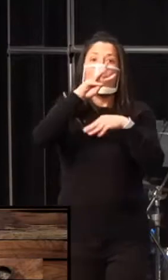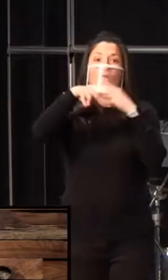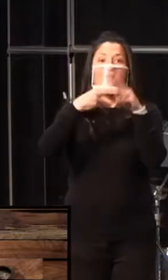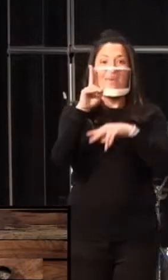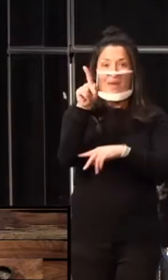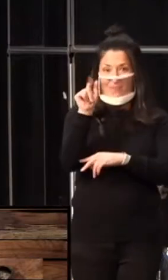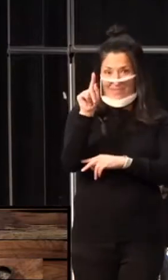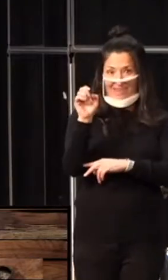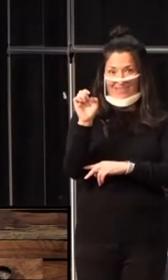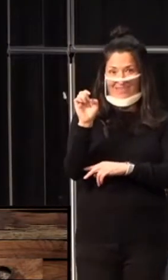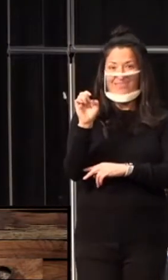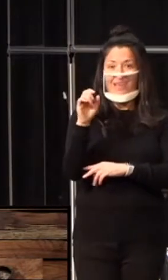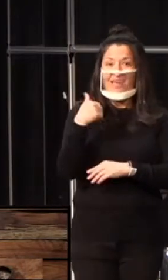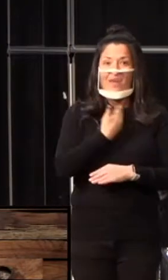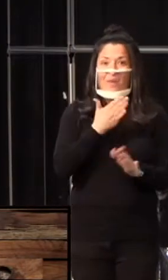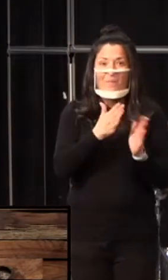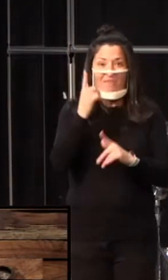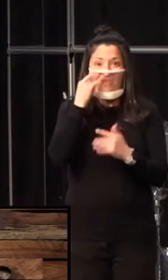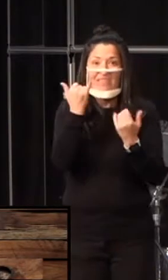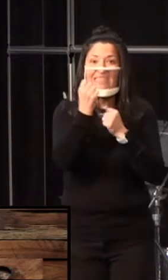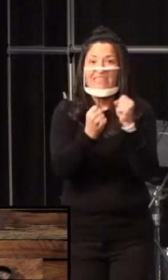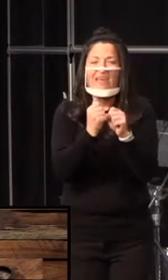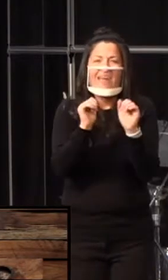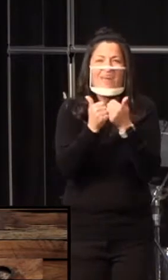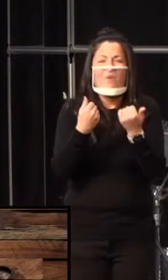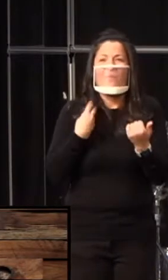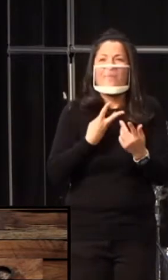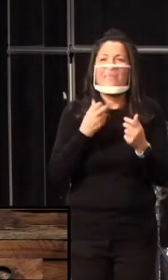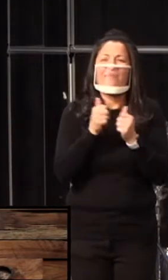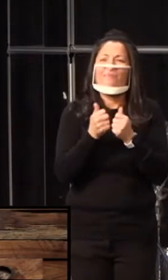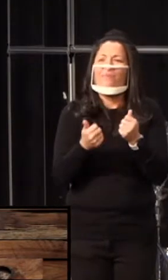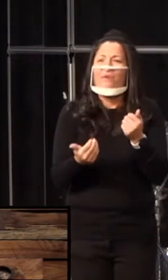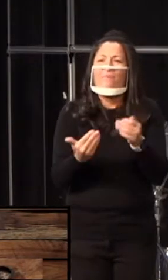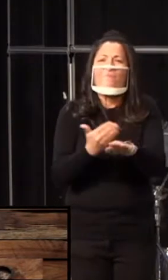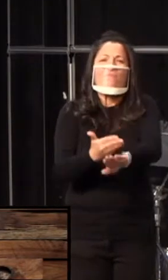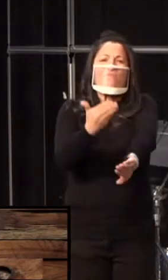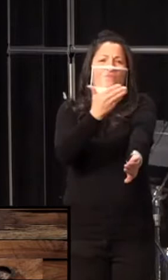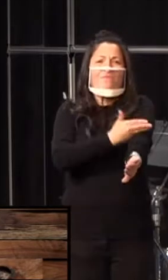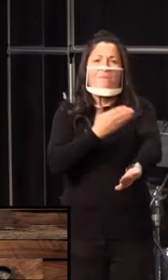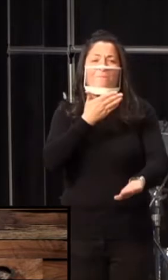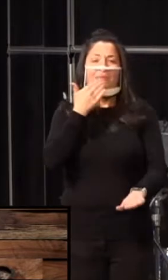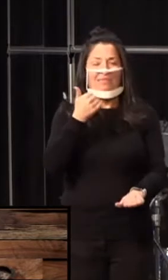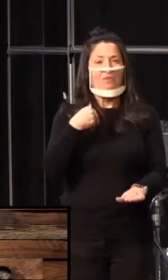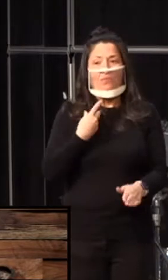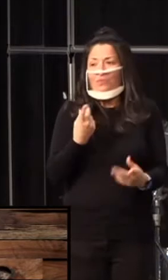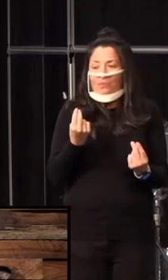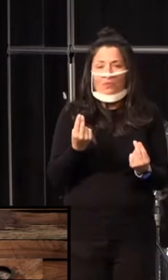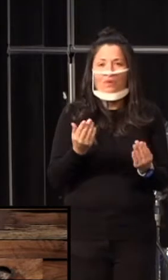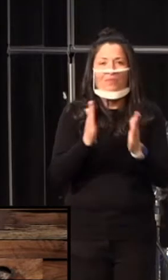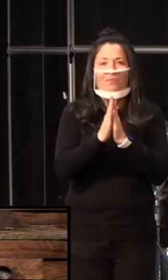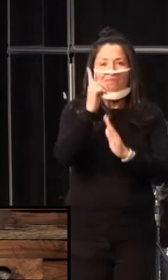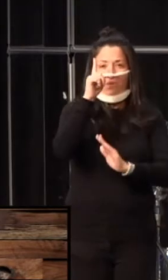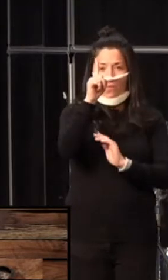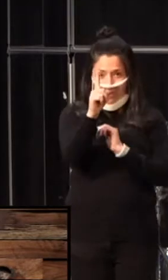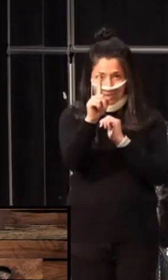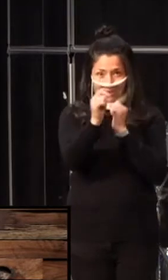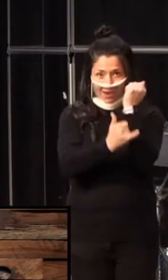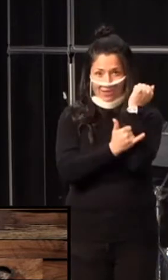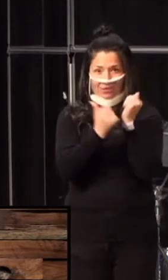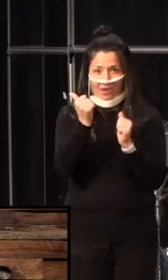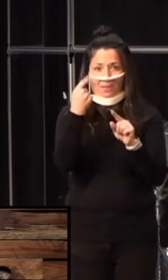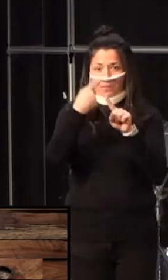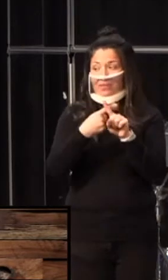So here's our plan for the year. We thought, how can we maximize our impact? Let's pray for one country a month. So this